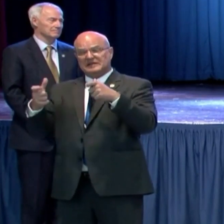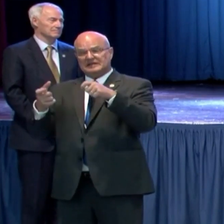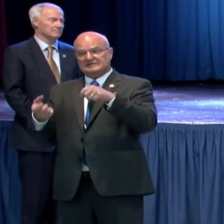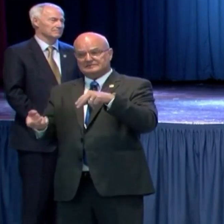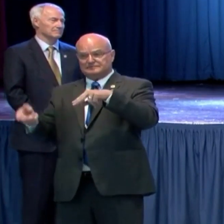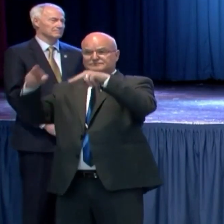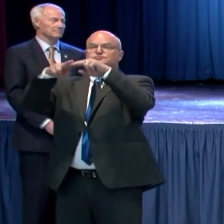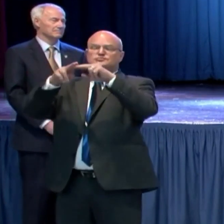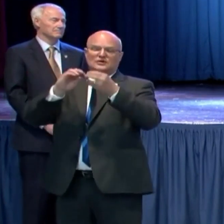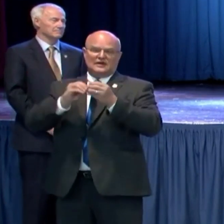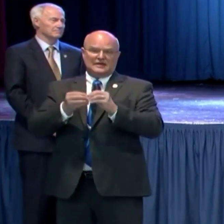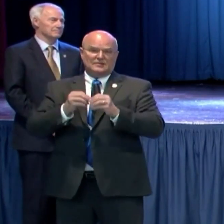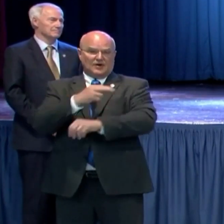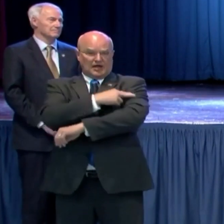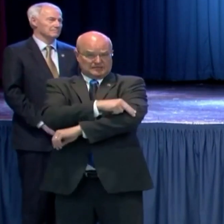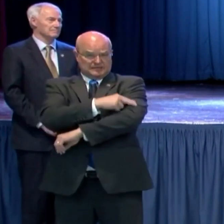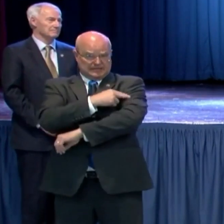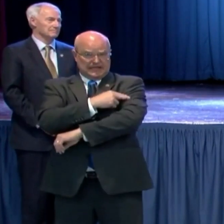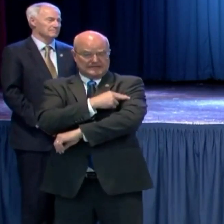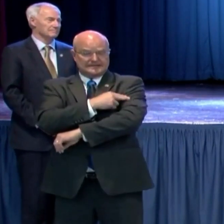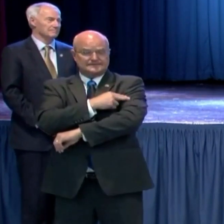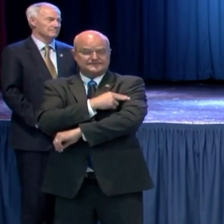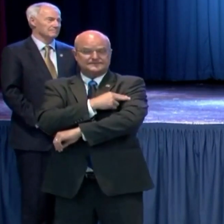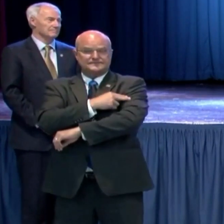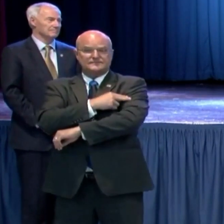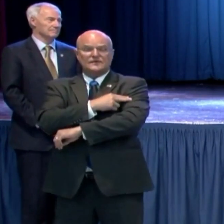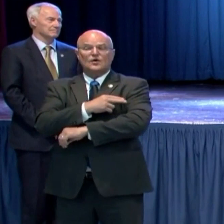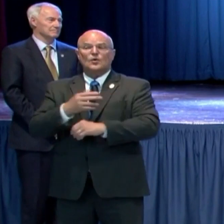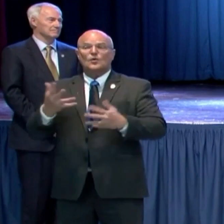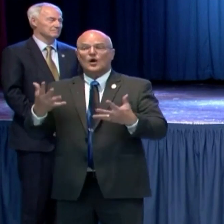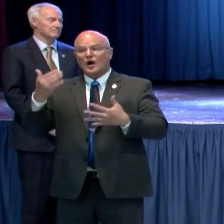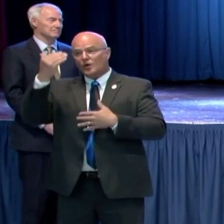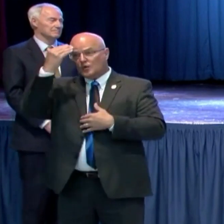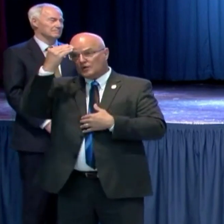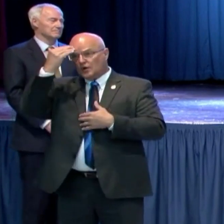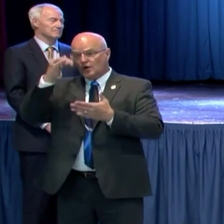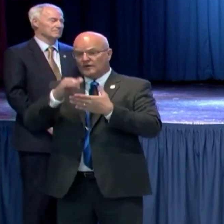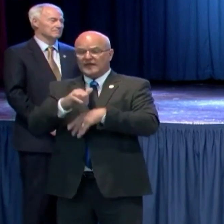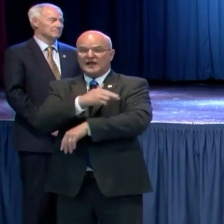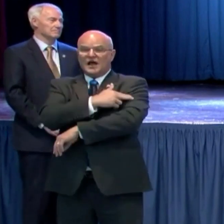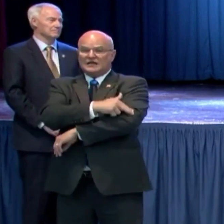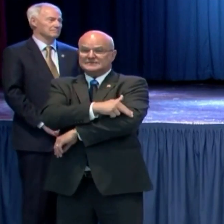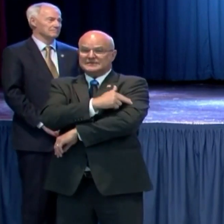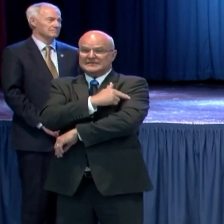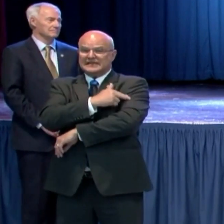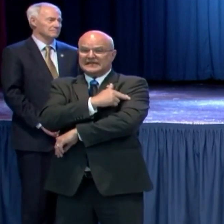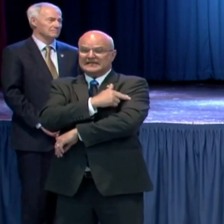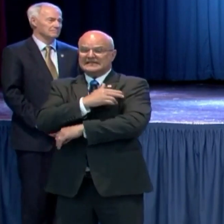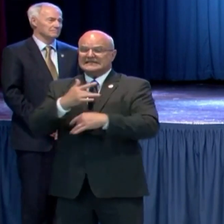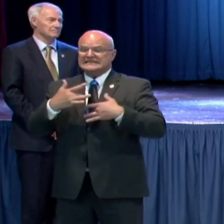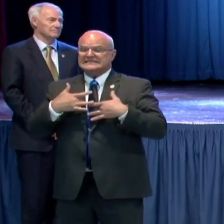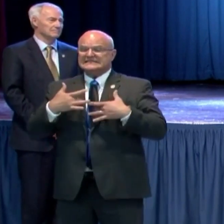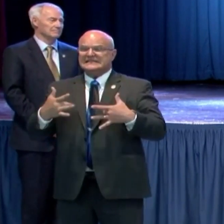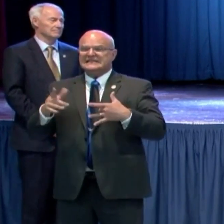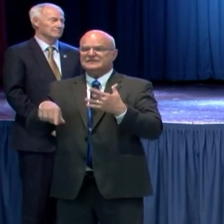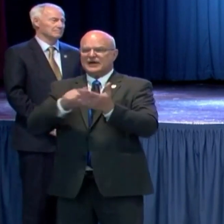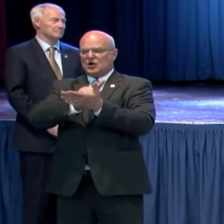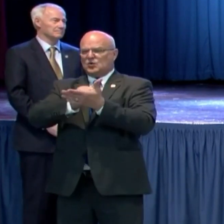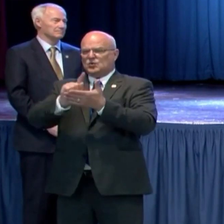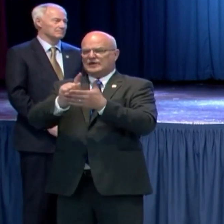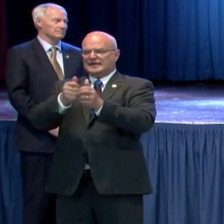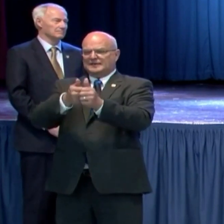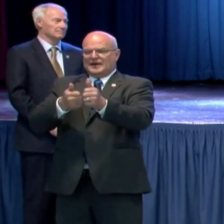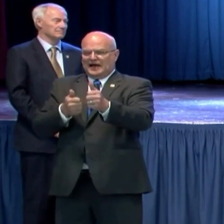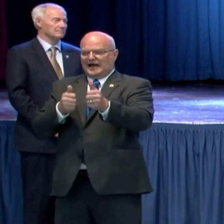jump in the number of hospitalized cases. What we do know is that hospitalizations tend to lag about a week